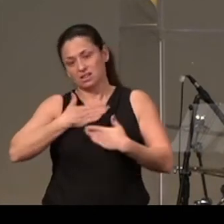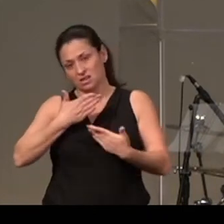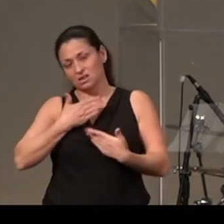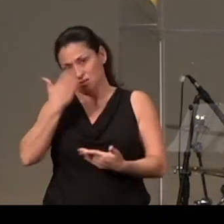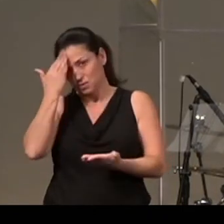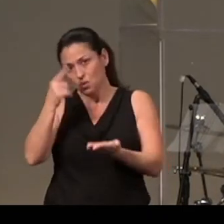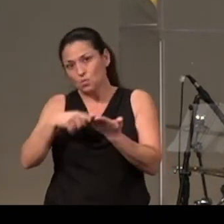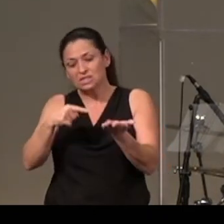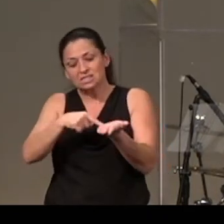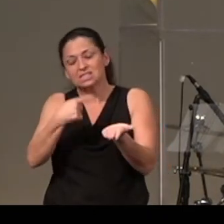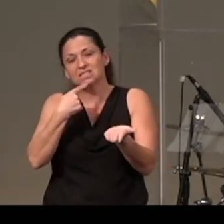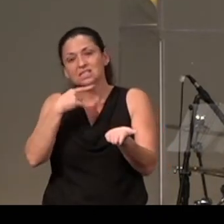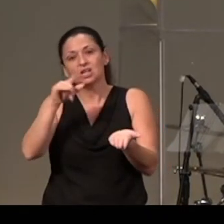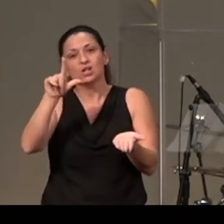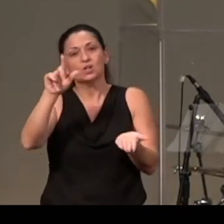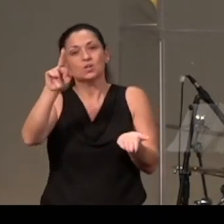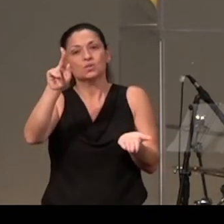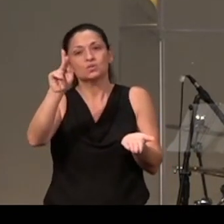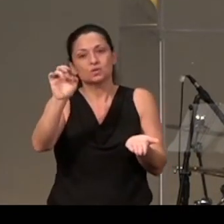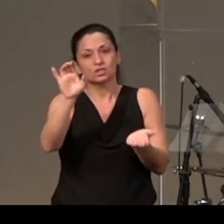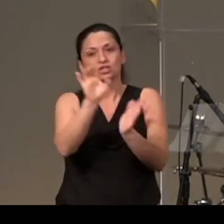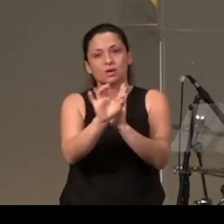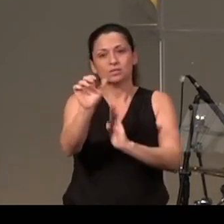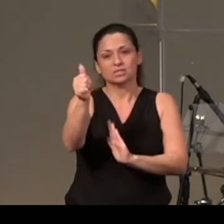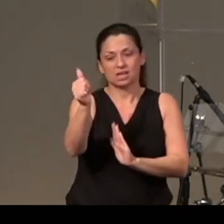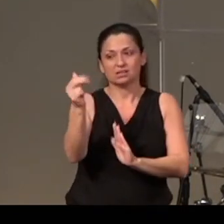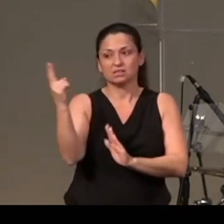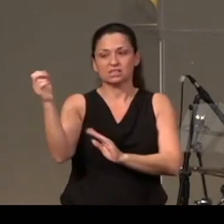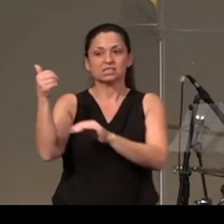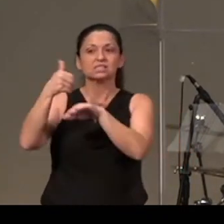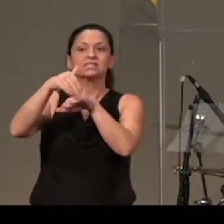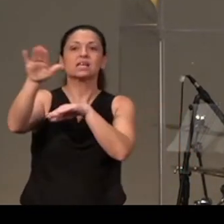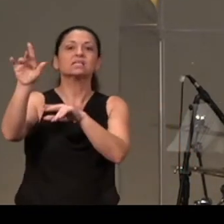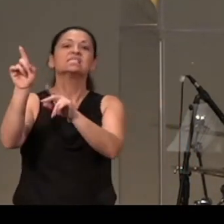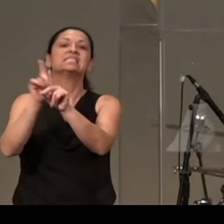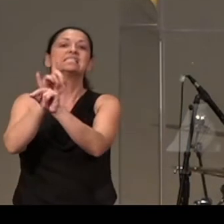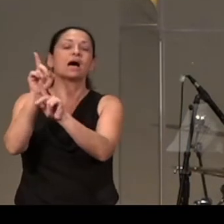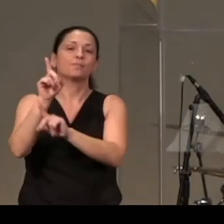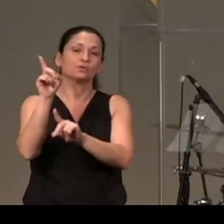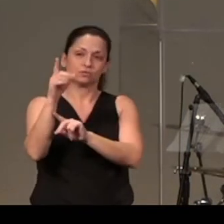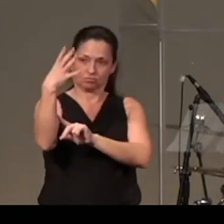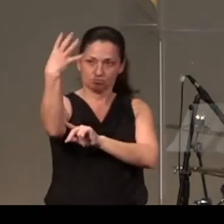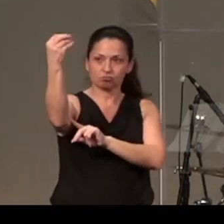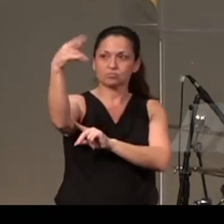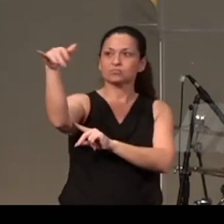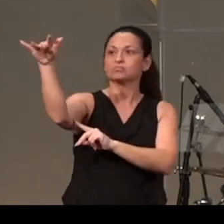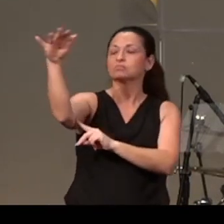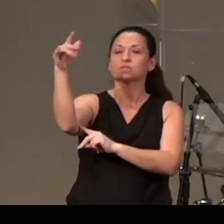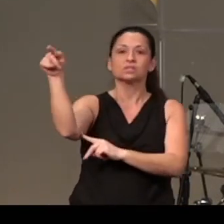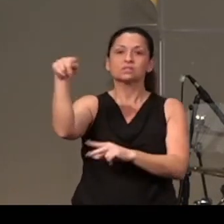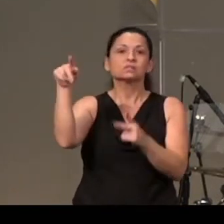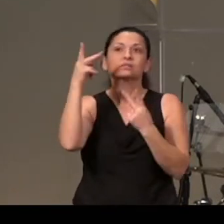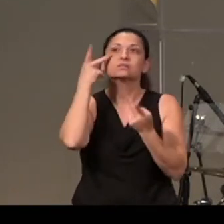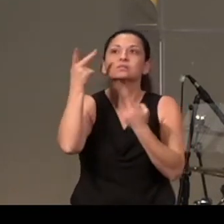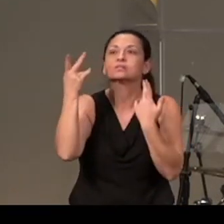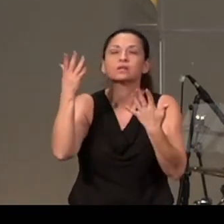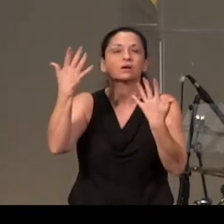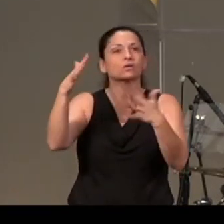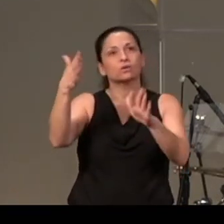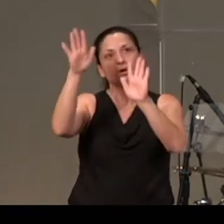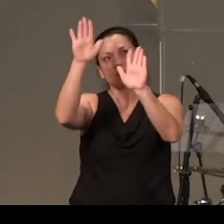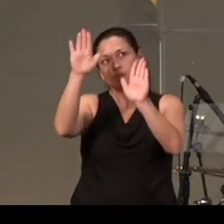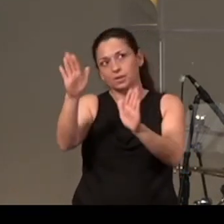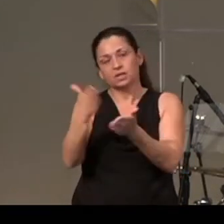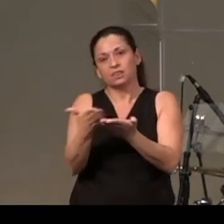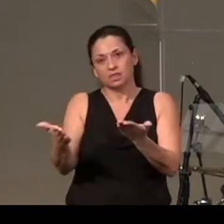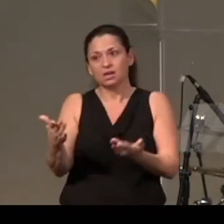10. He had sent his disciples out, and they saw some amazing things. They came back, and they were